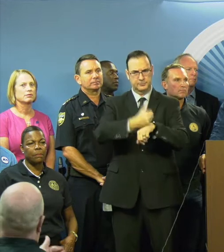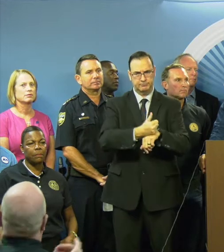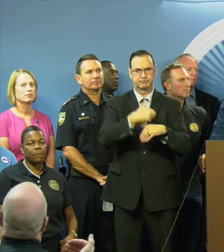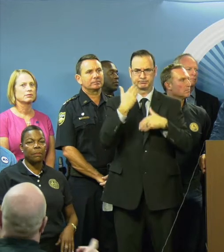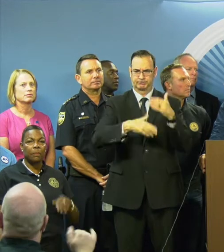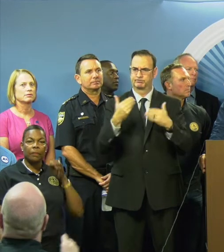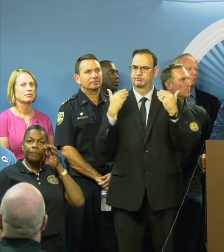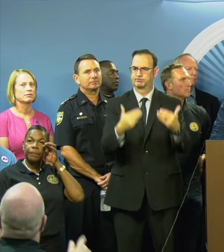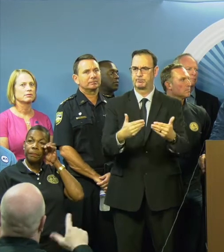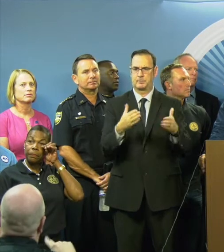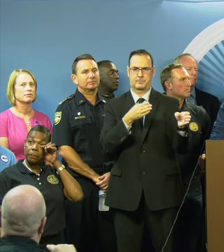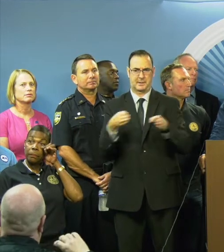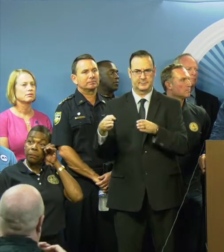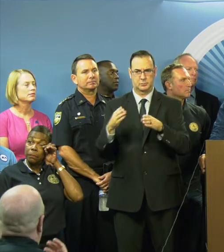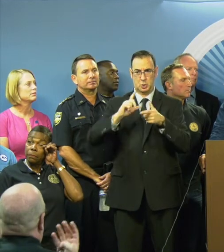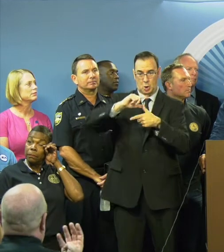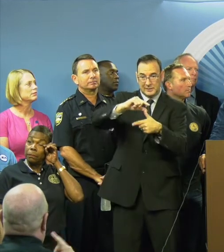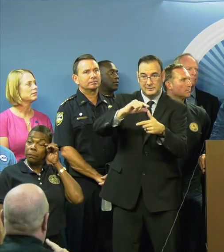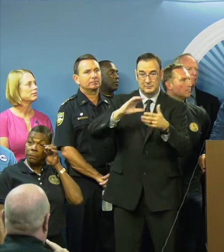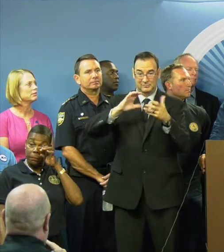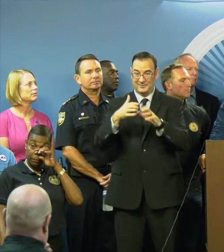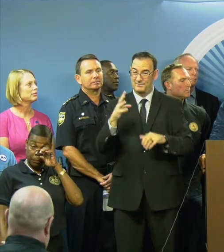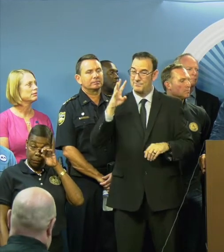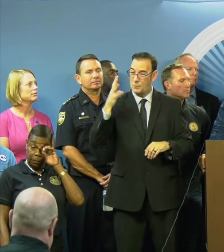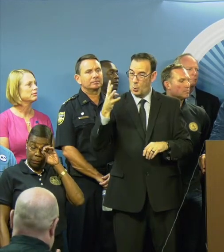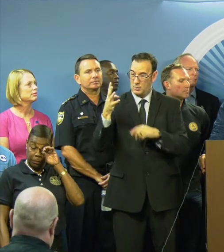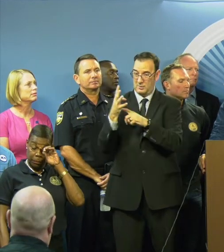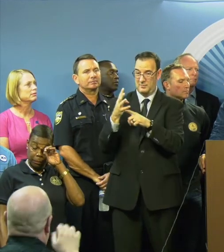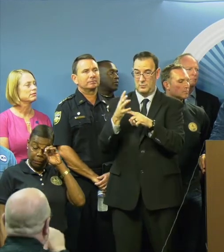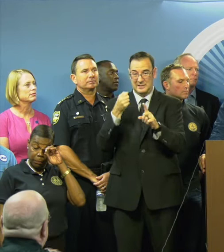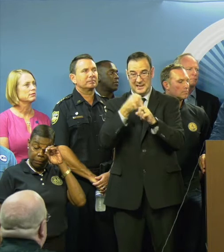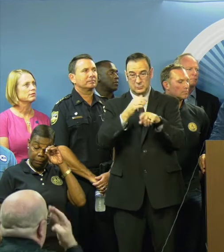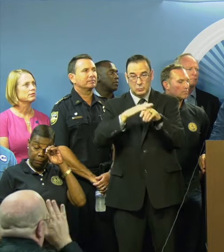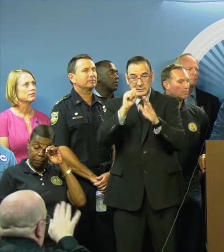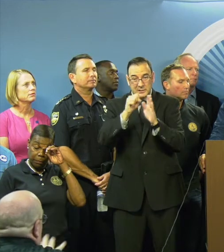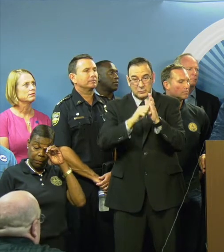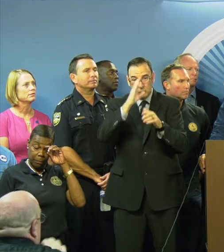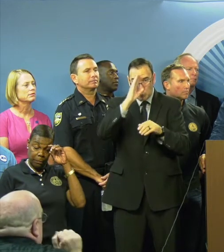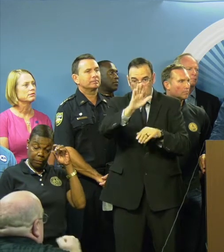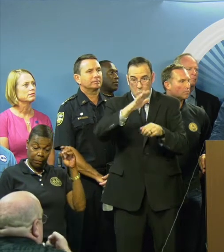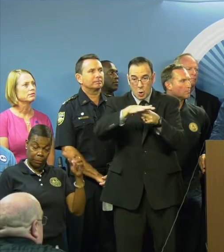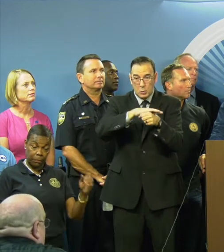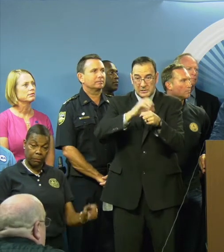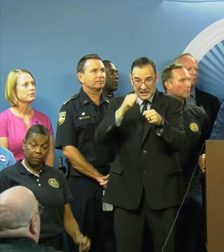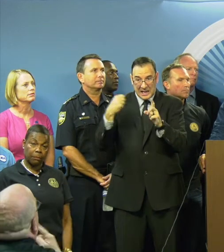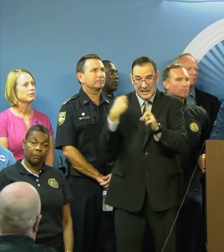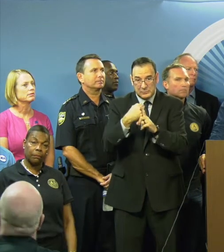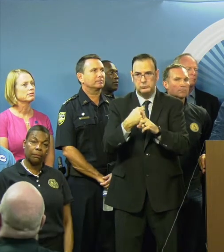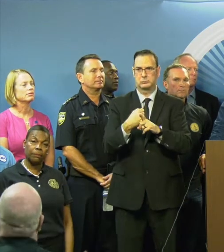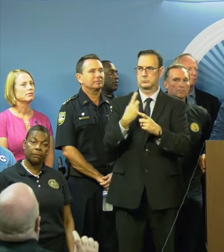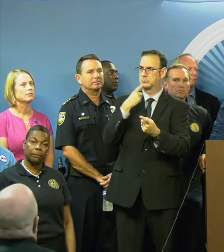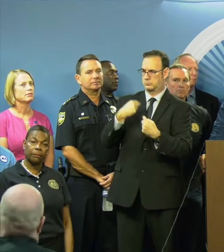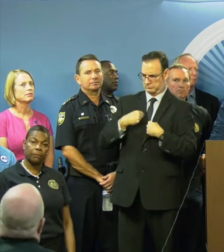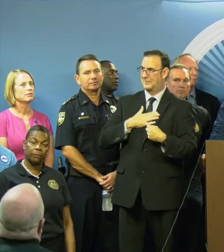a hurricane, a strong Category 4 hurricane bearing down on the state, and you know your area could be impacted by that, you need to have a plan. You